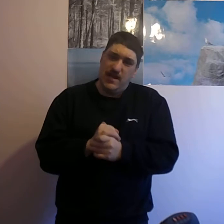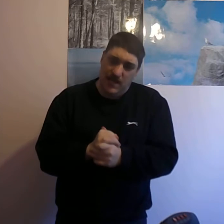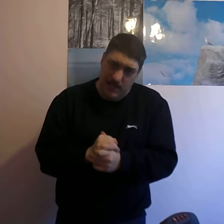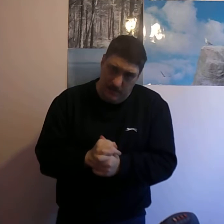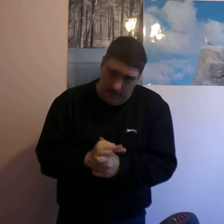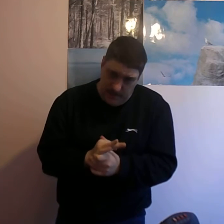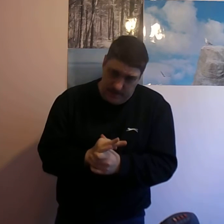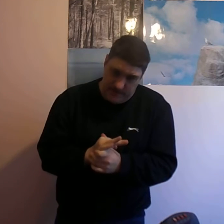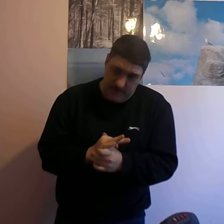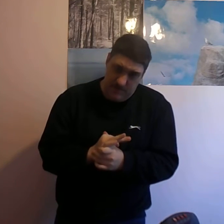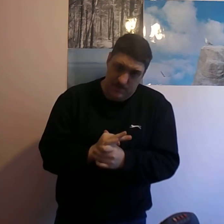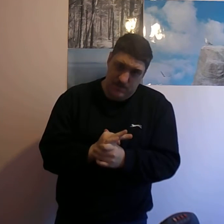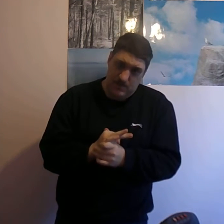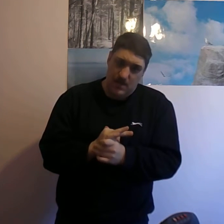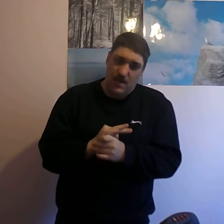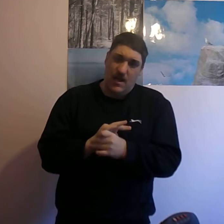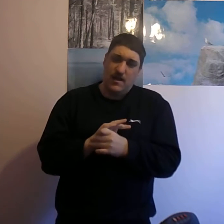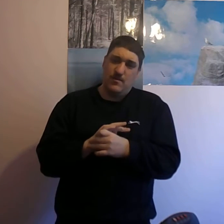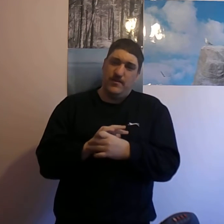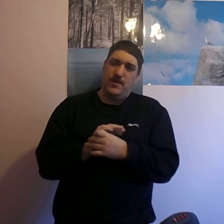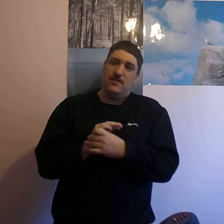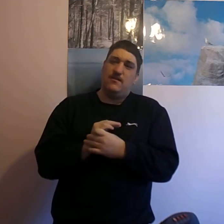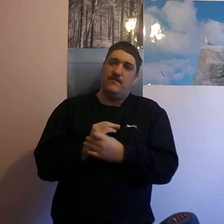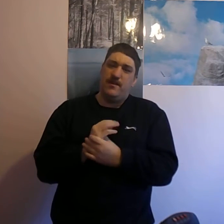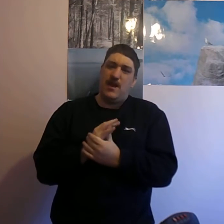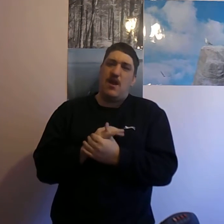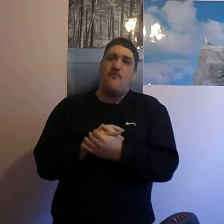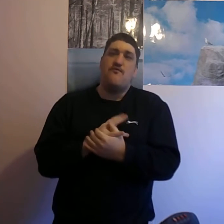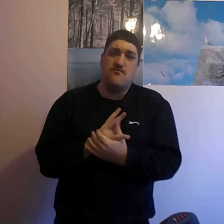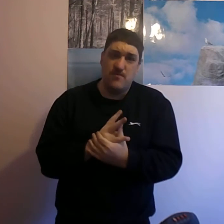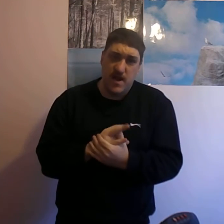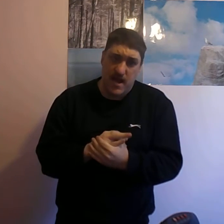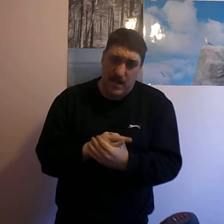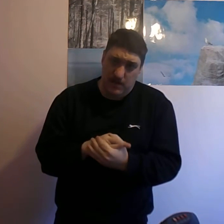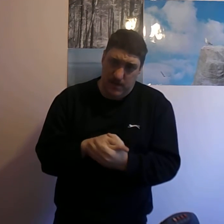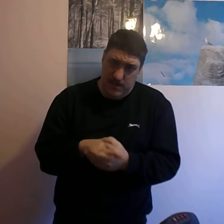really weird. That's when things start to get really weird.